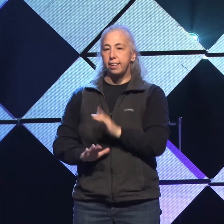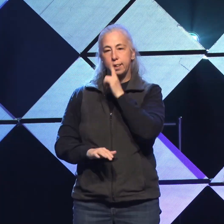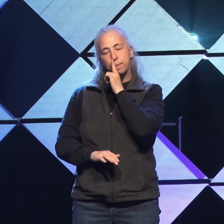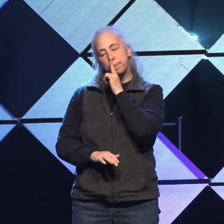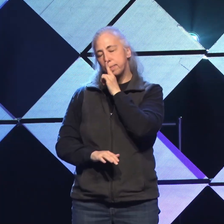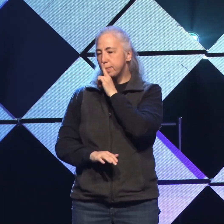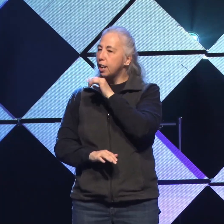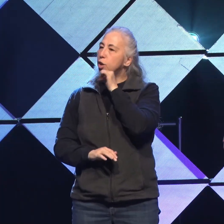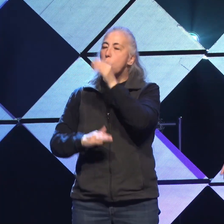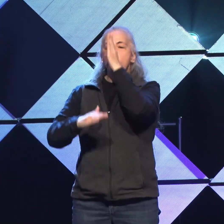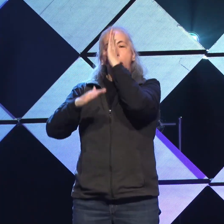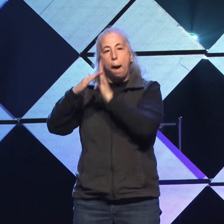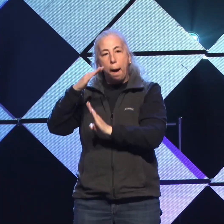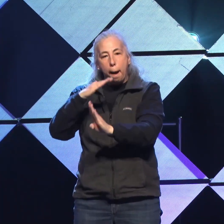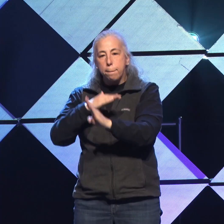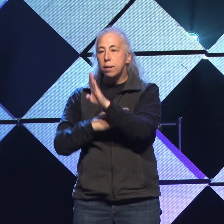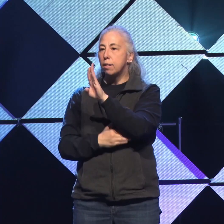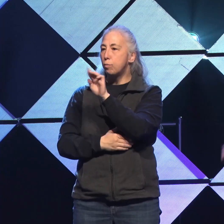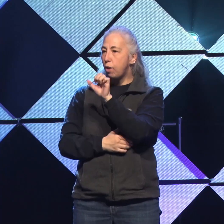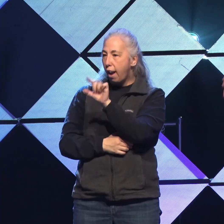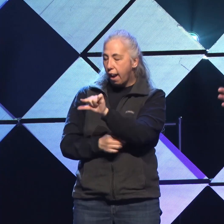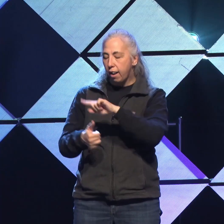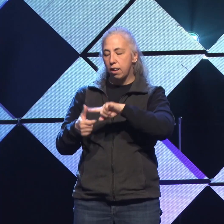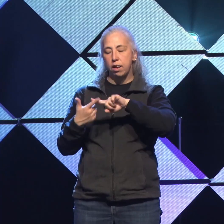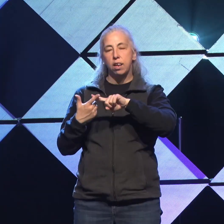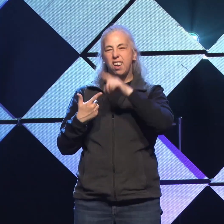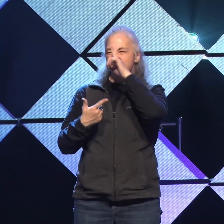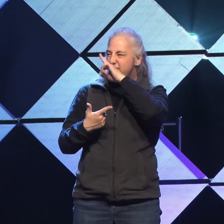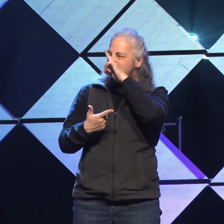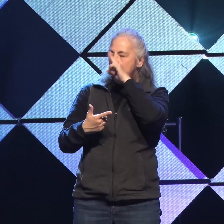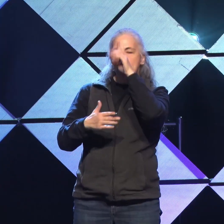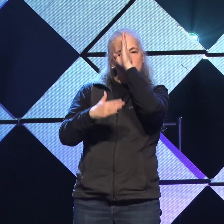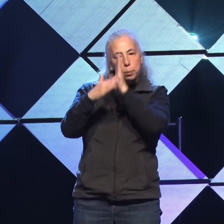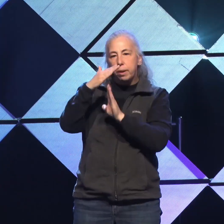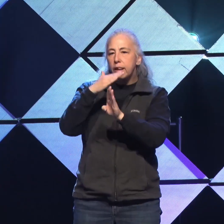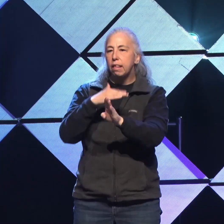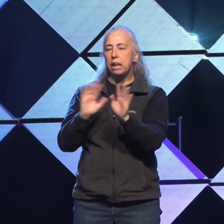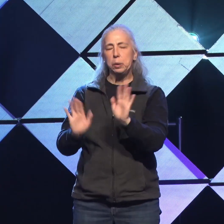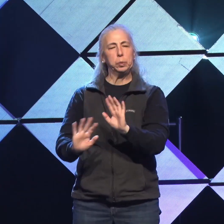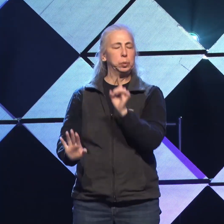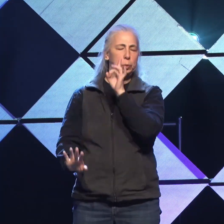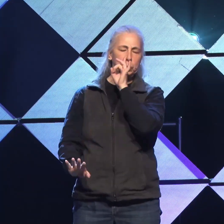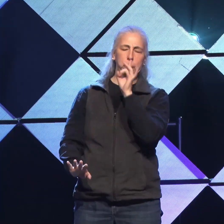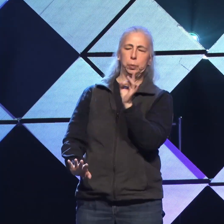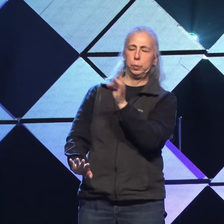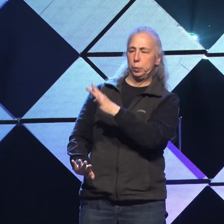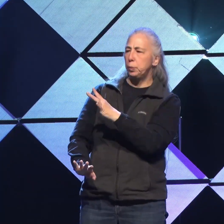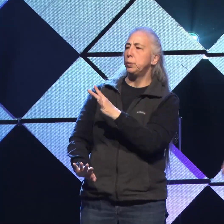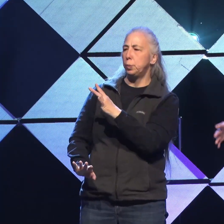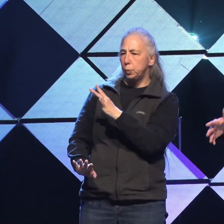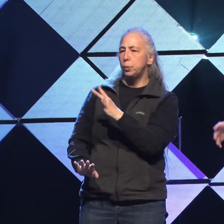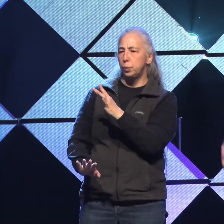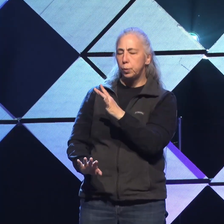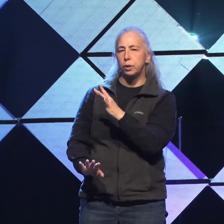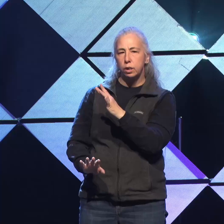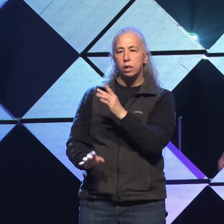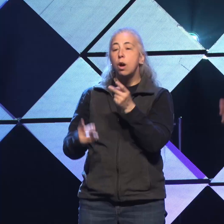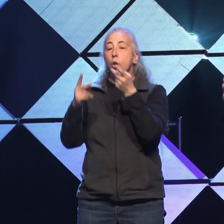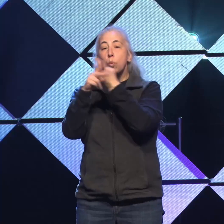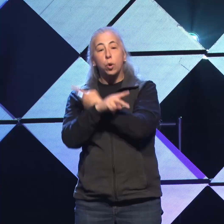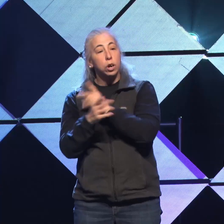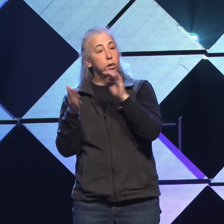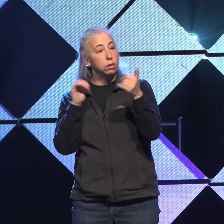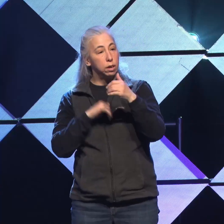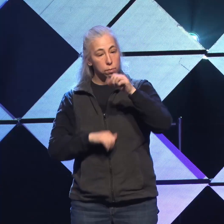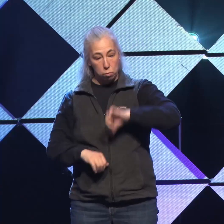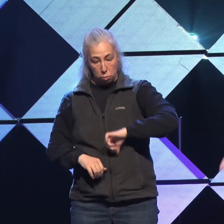humble brag. Don't fake humility. False humility stinks worse than pride. Somebody said humility is